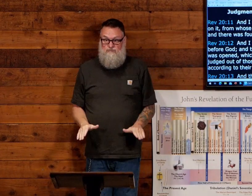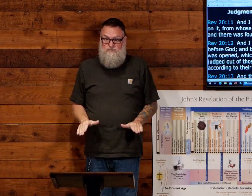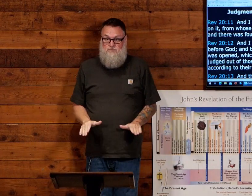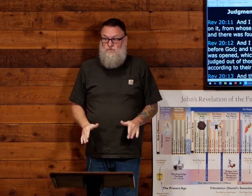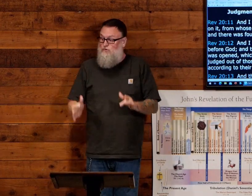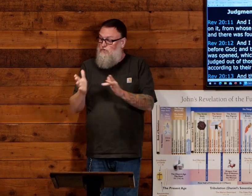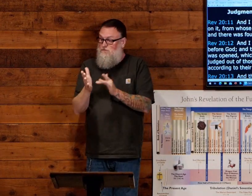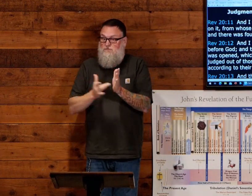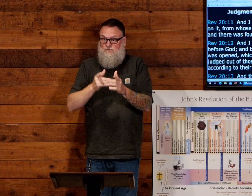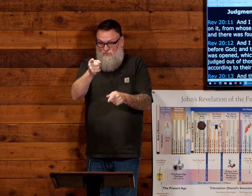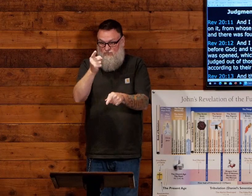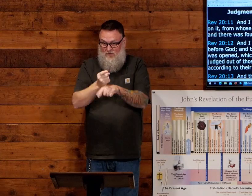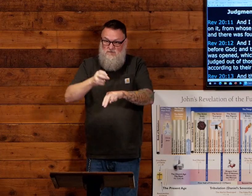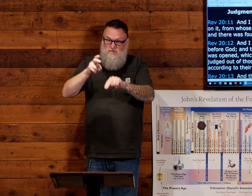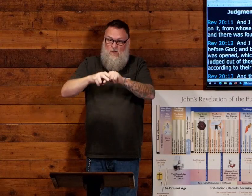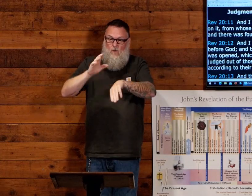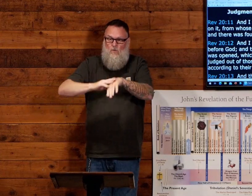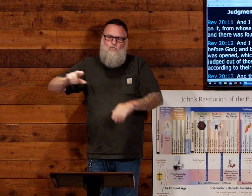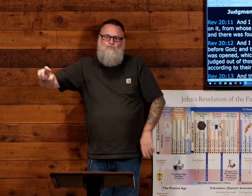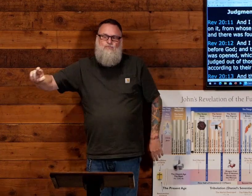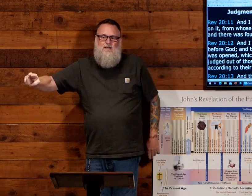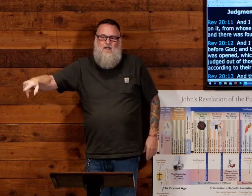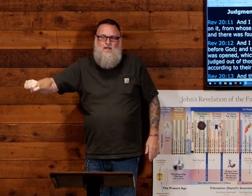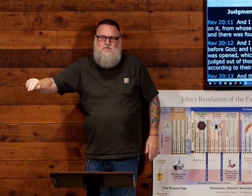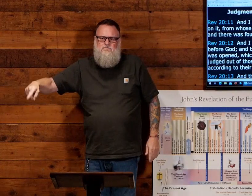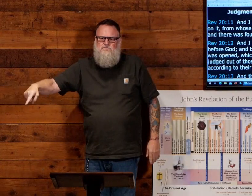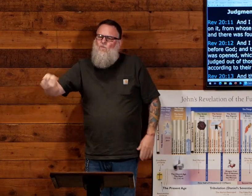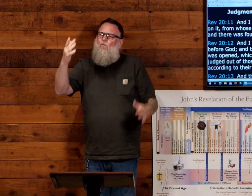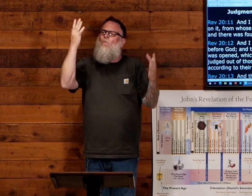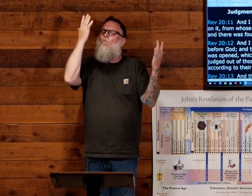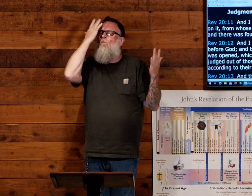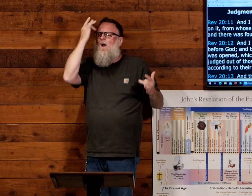God is on the throne. Jesus is seated at the right hand.